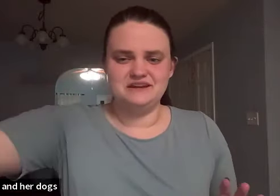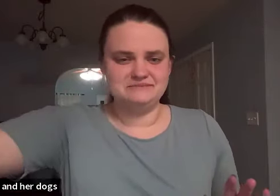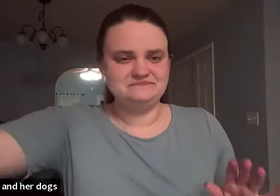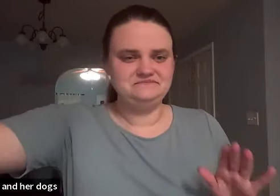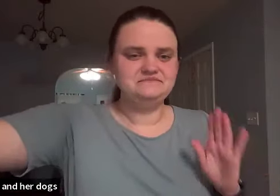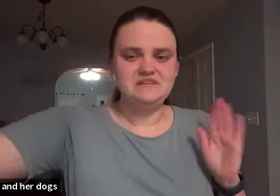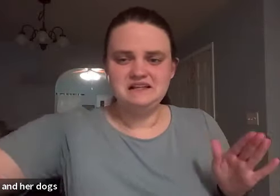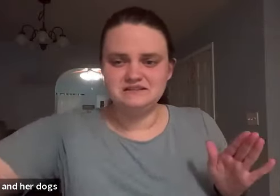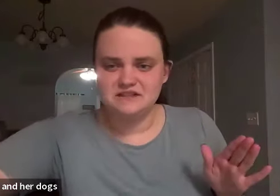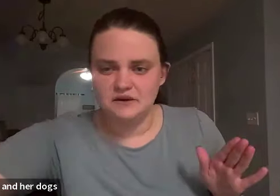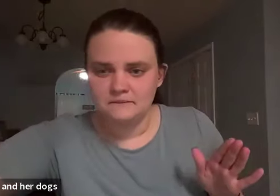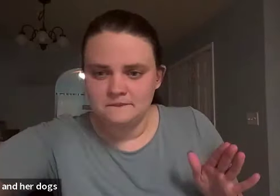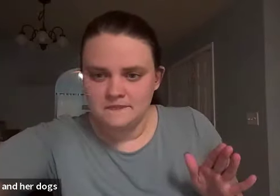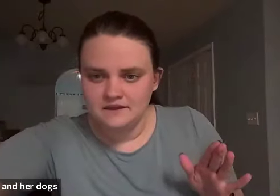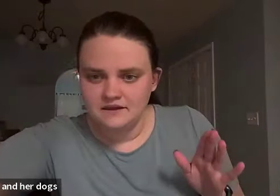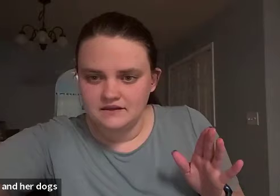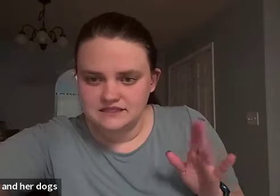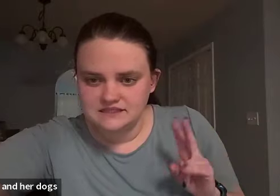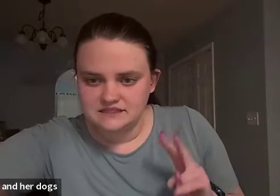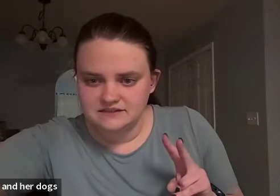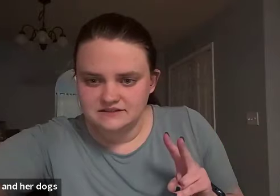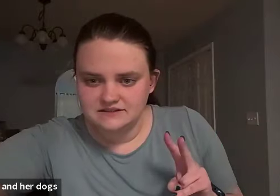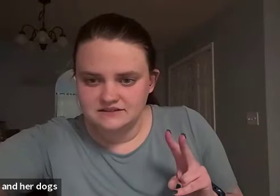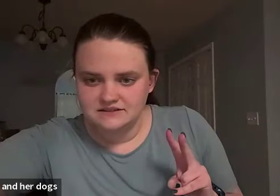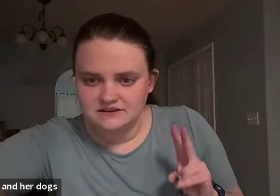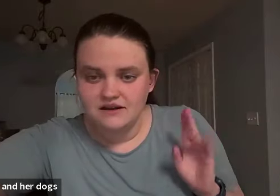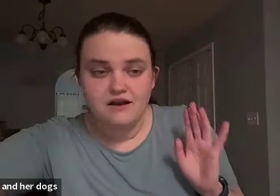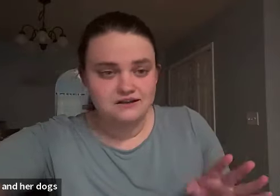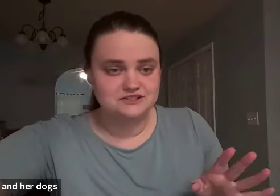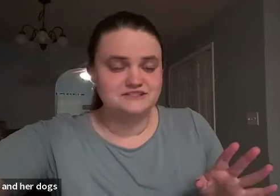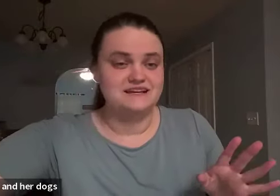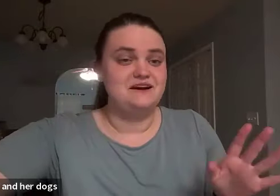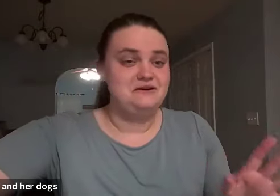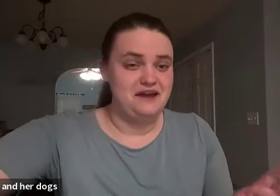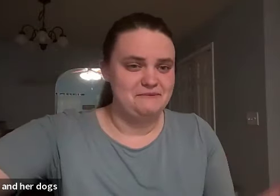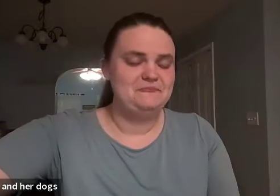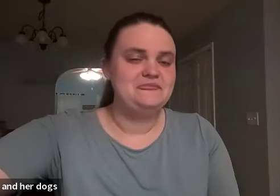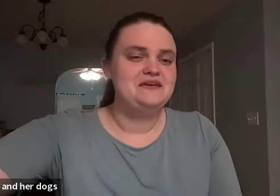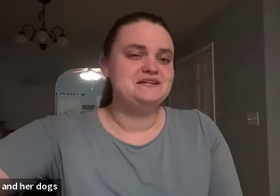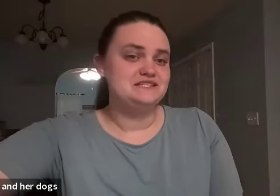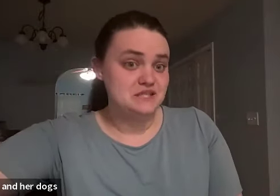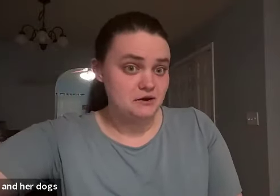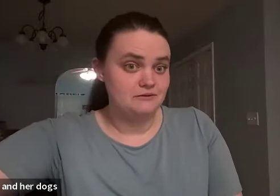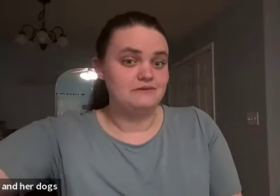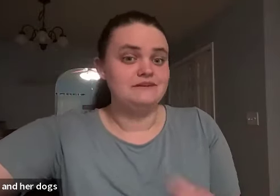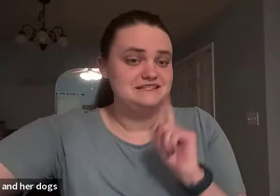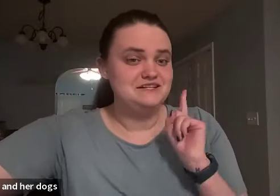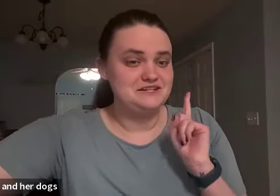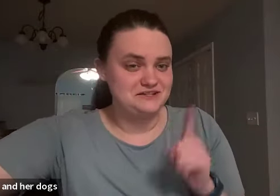of thing. So let's see. Ostracize. Okay. So this